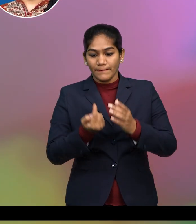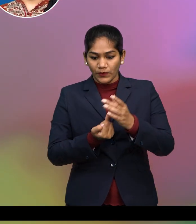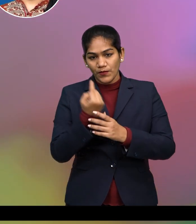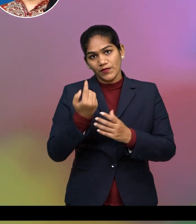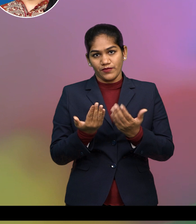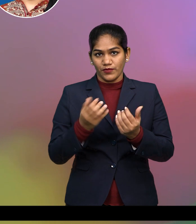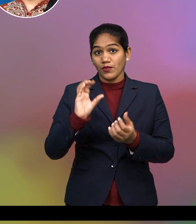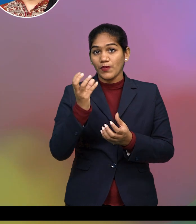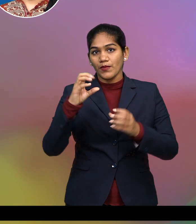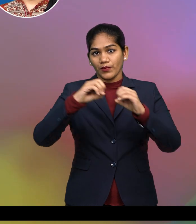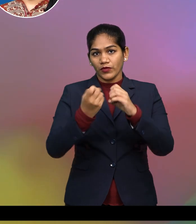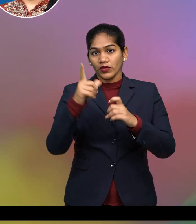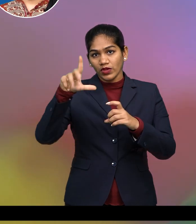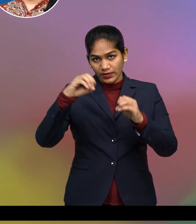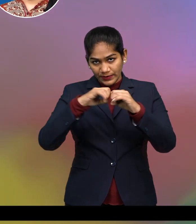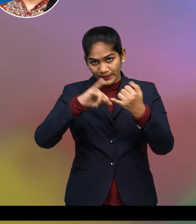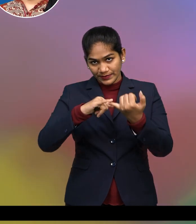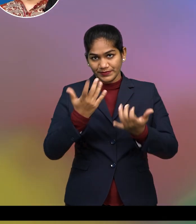bulbs,